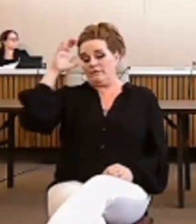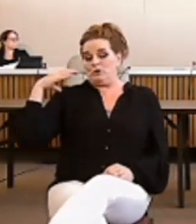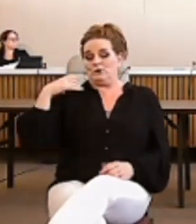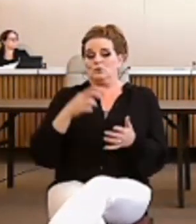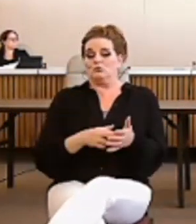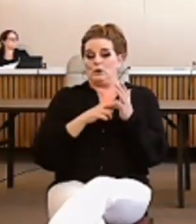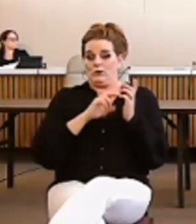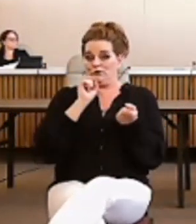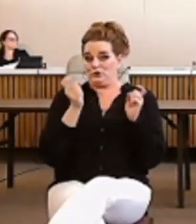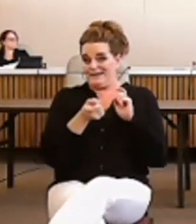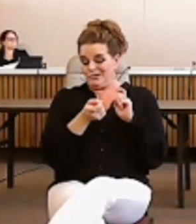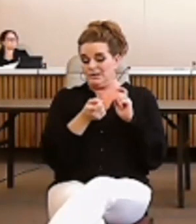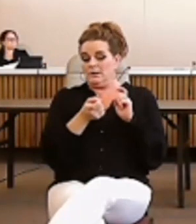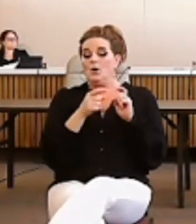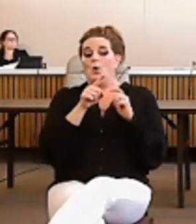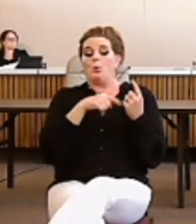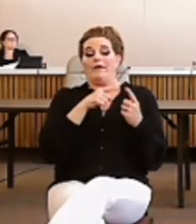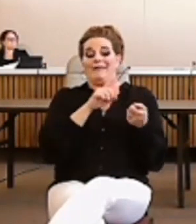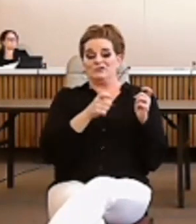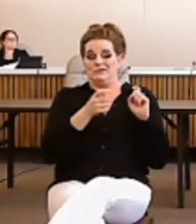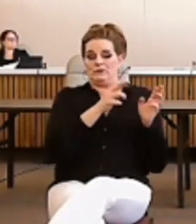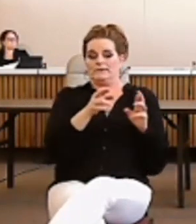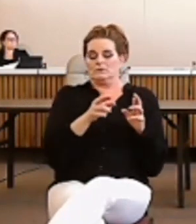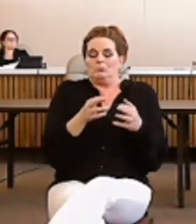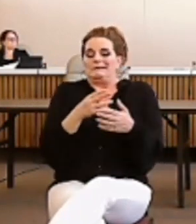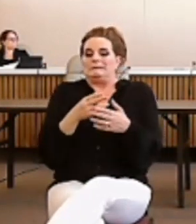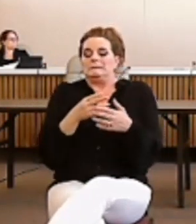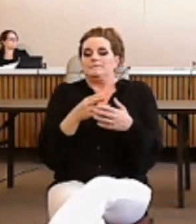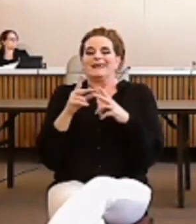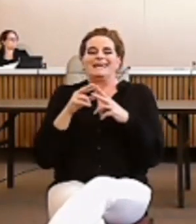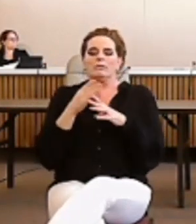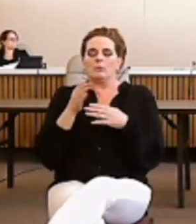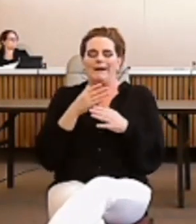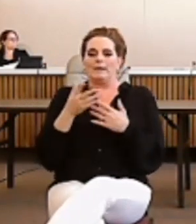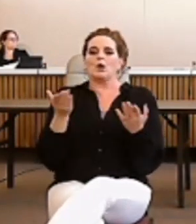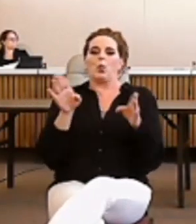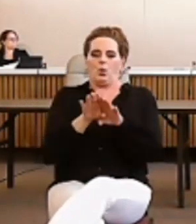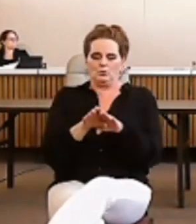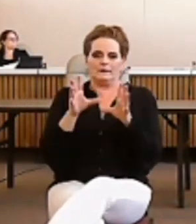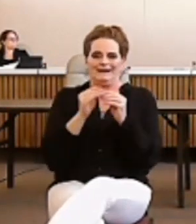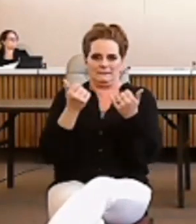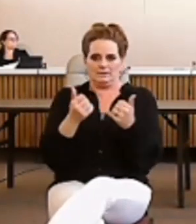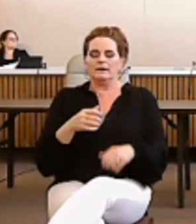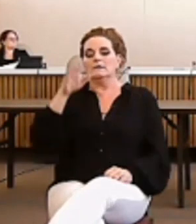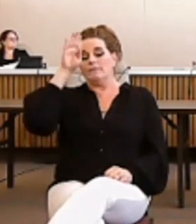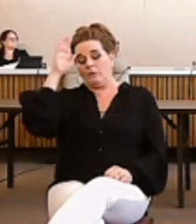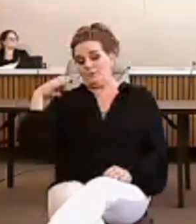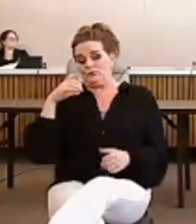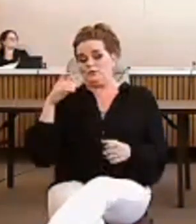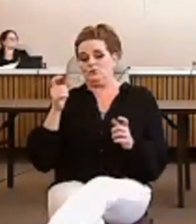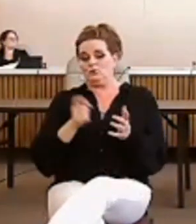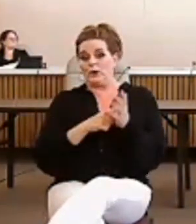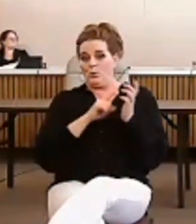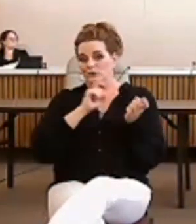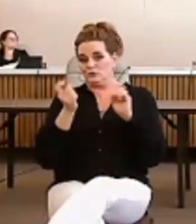requires a change, once that change is ready, so either way, I'm going to be closing the public hearing tonight. If the fire marshal requires a change,